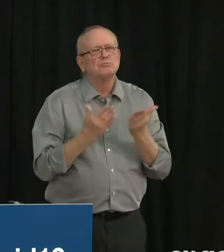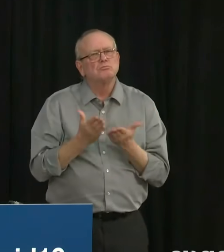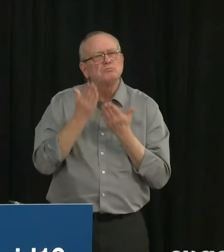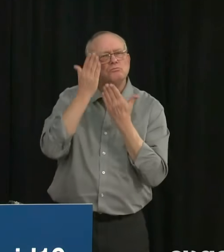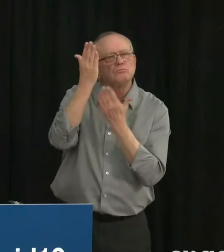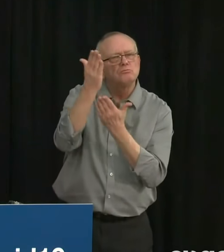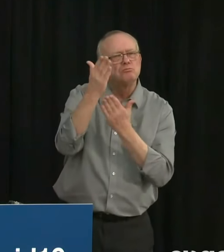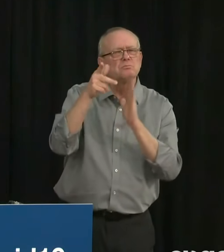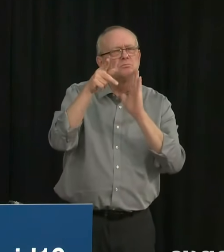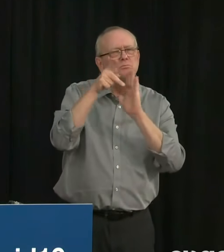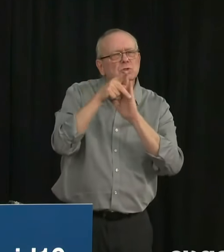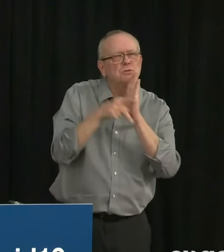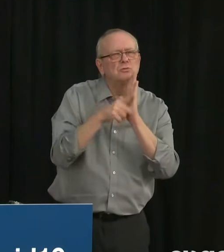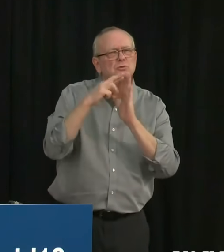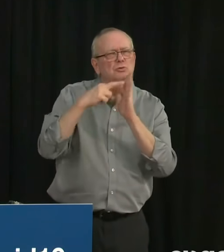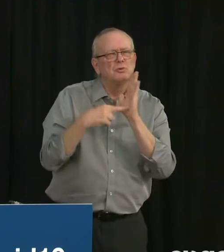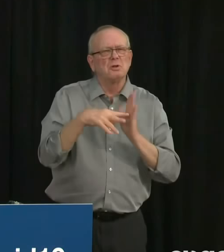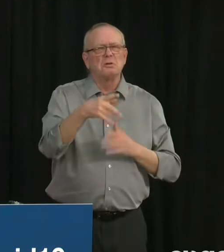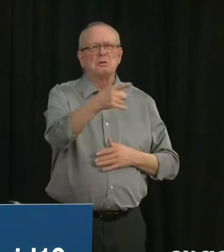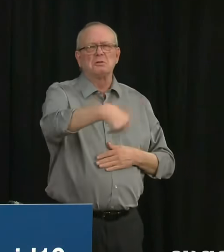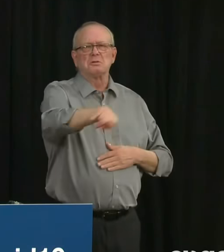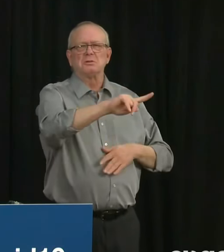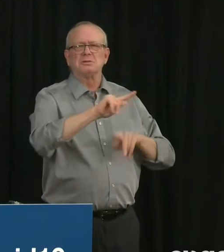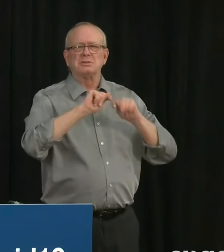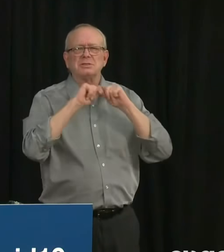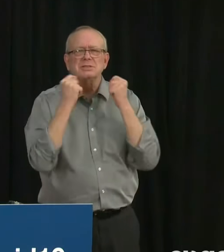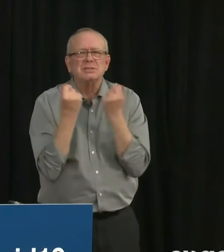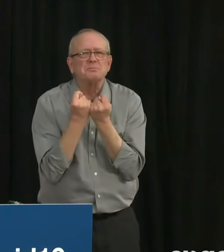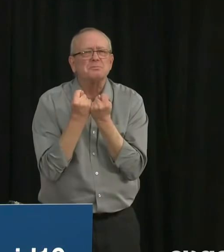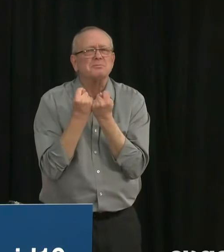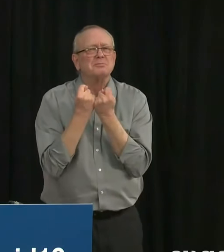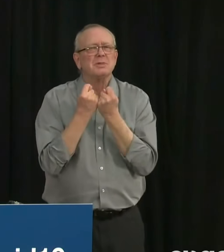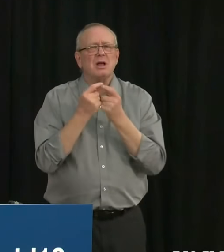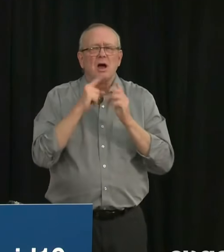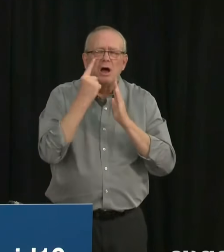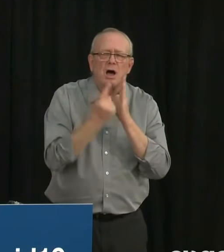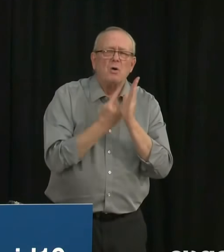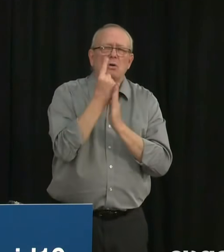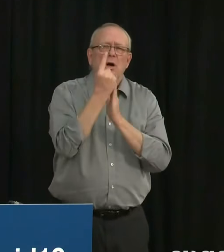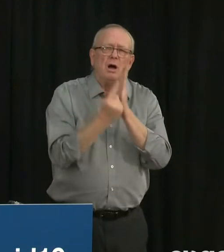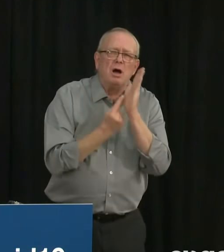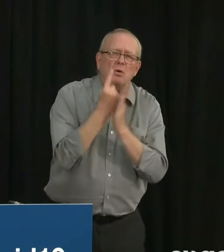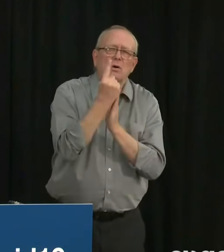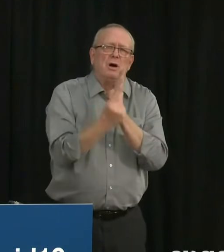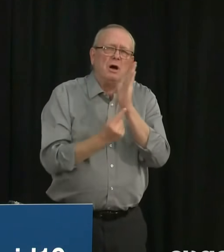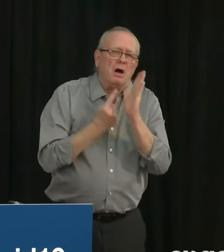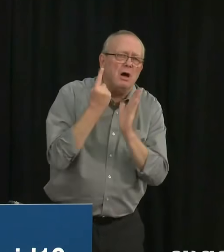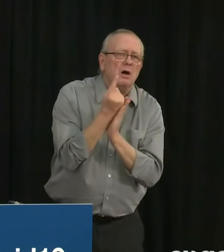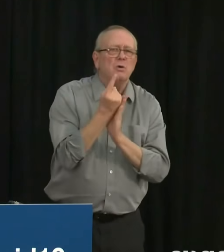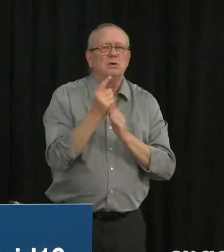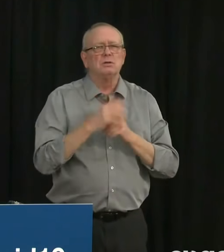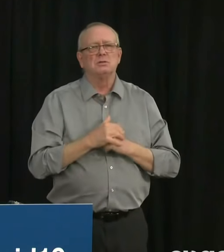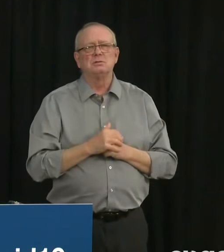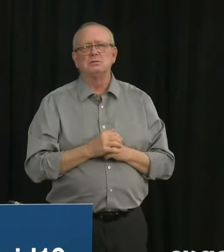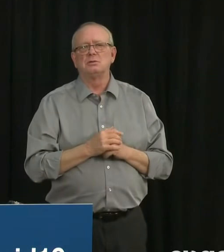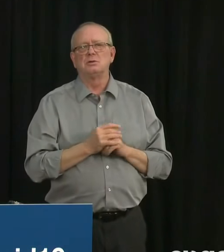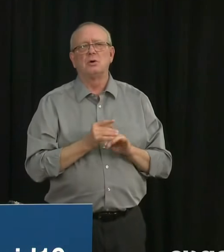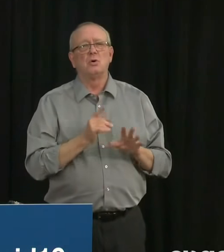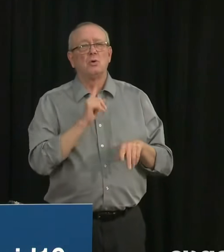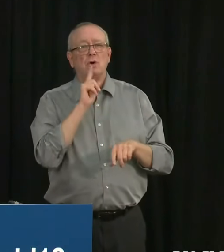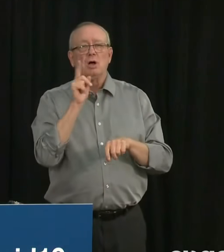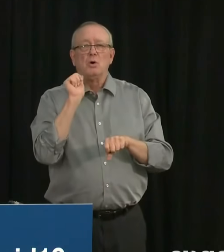away from their families to do this work and provide their best advice. They have given their all, and they continue to do